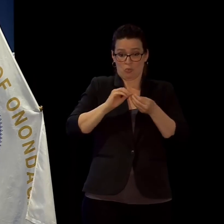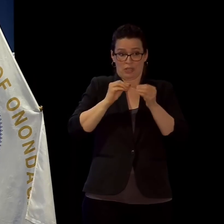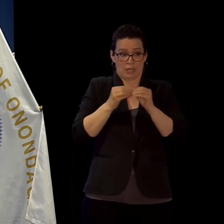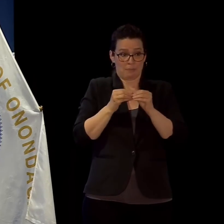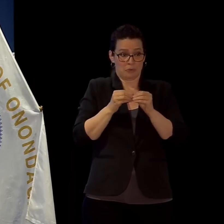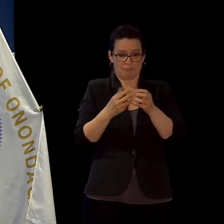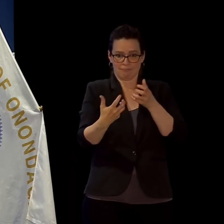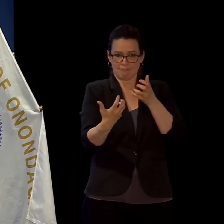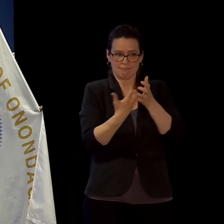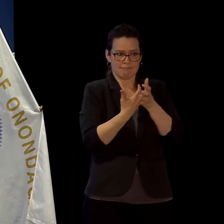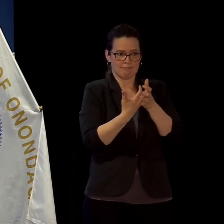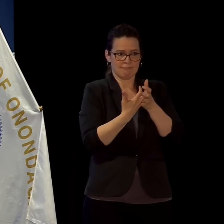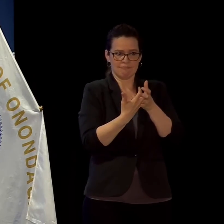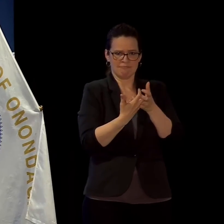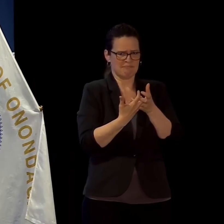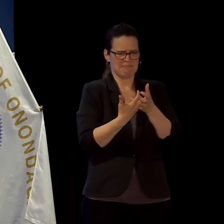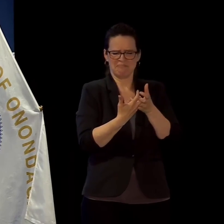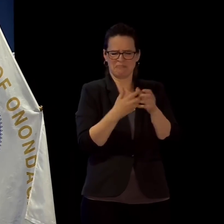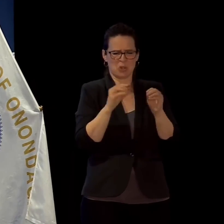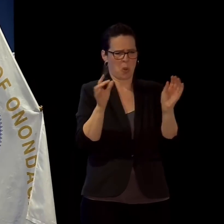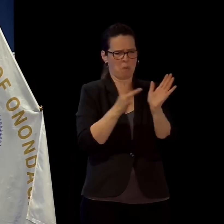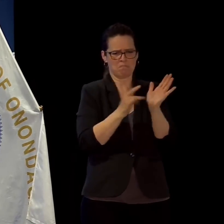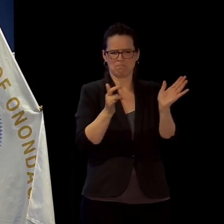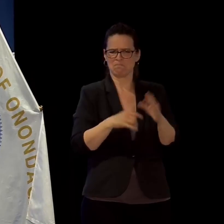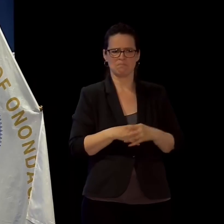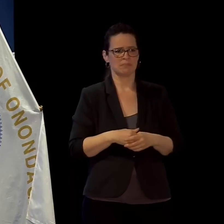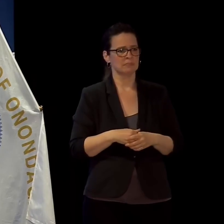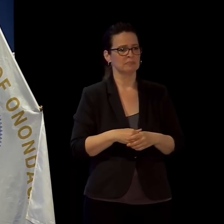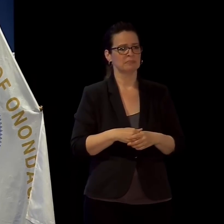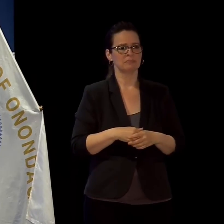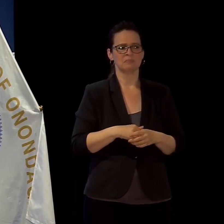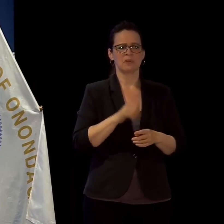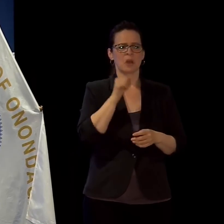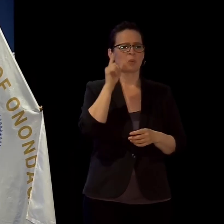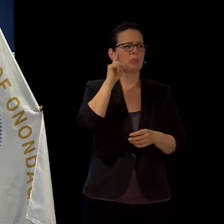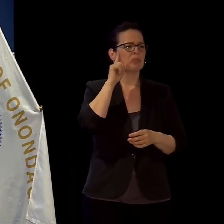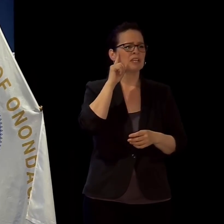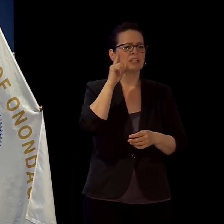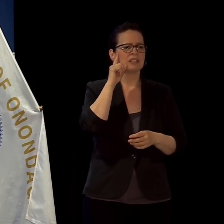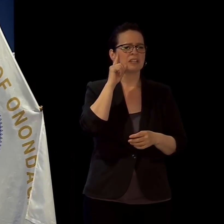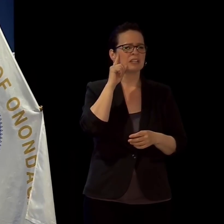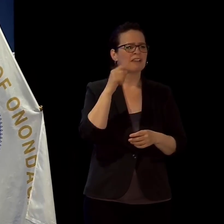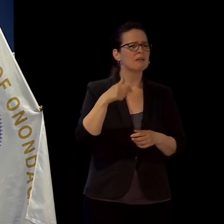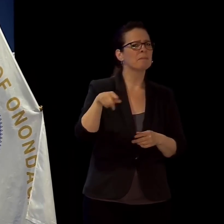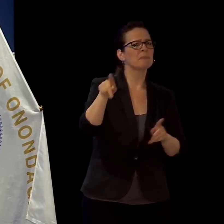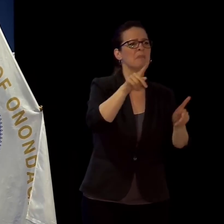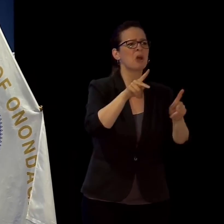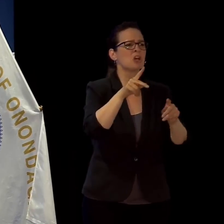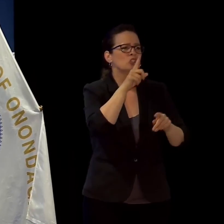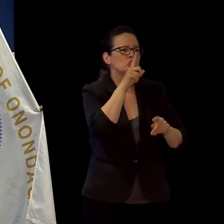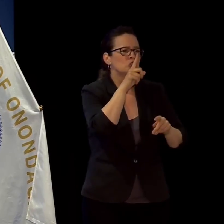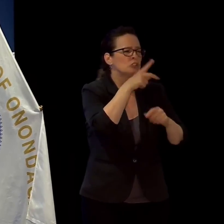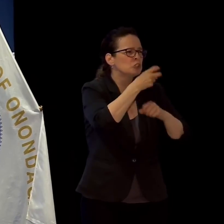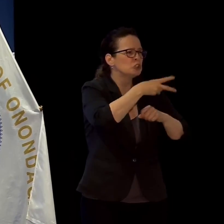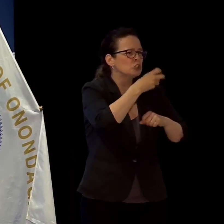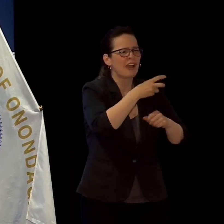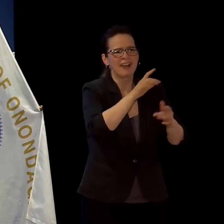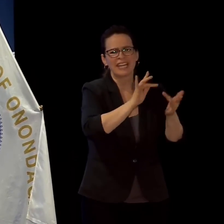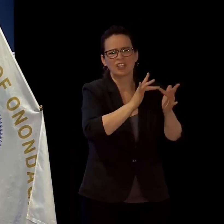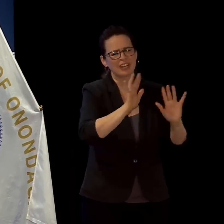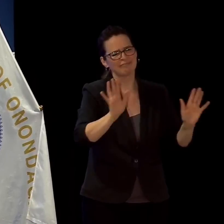I don't believe there's been enough time where some hacker could try to identify it. You never say never, right? But